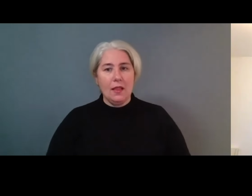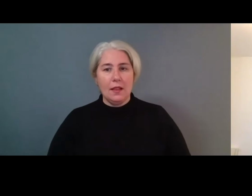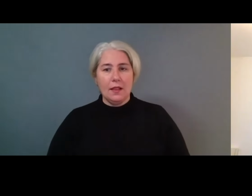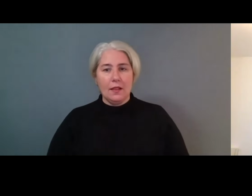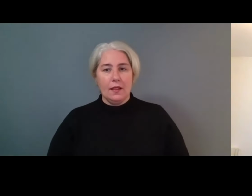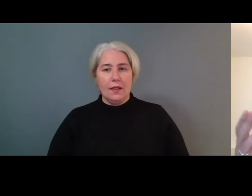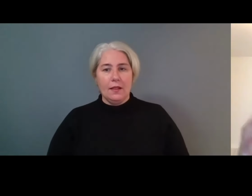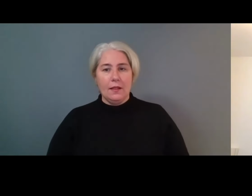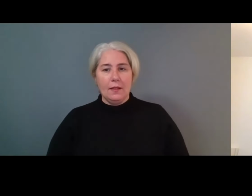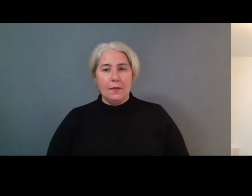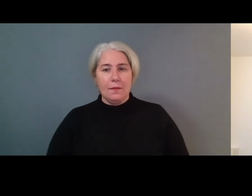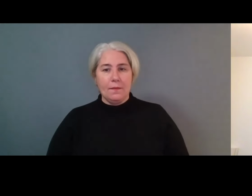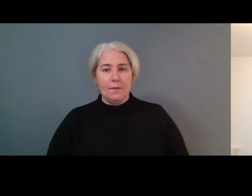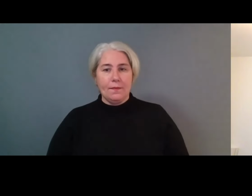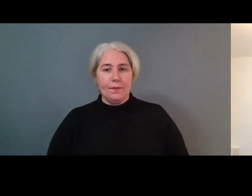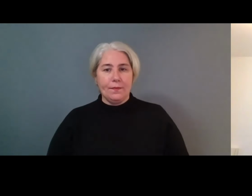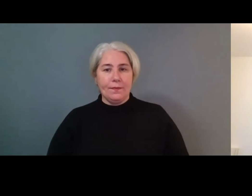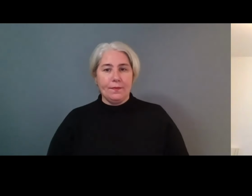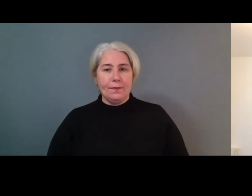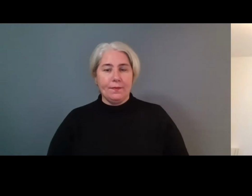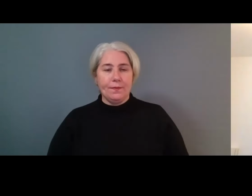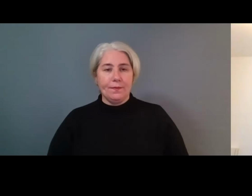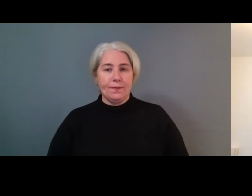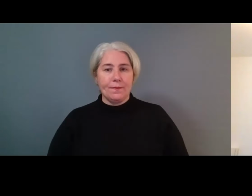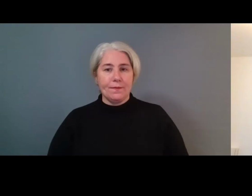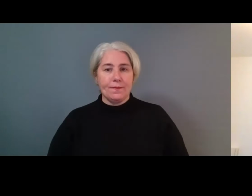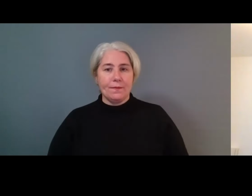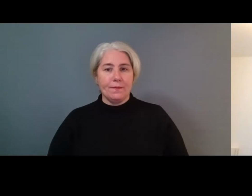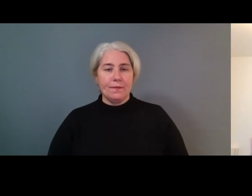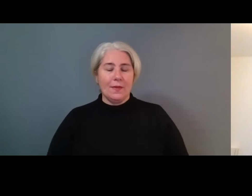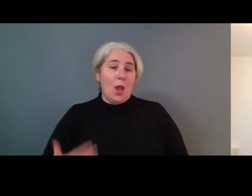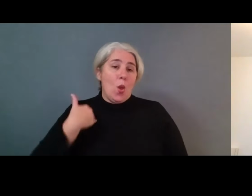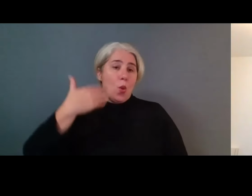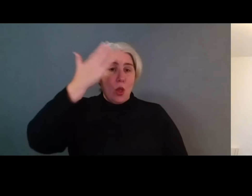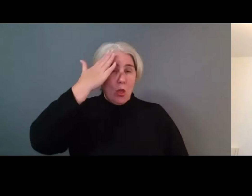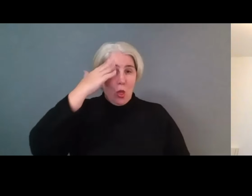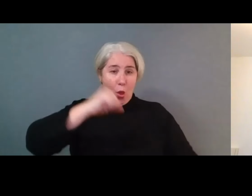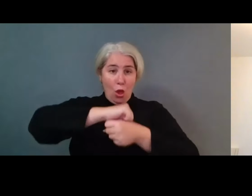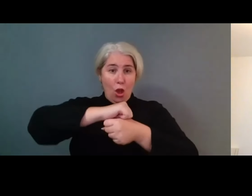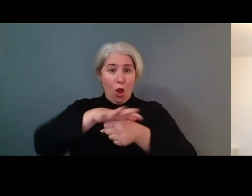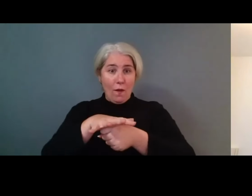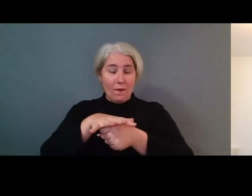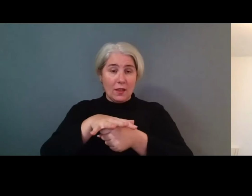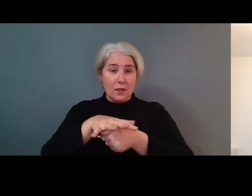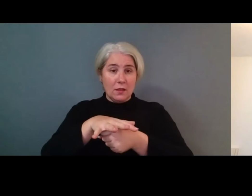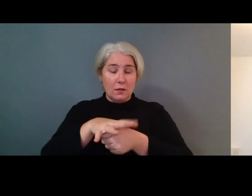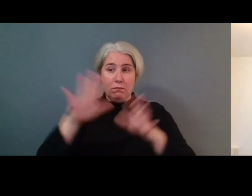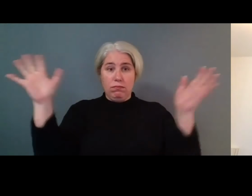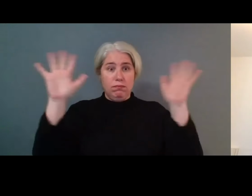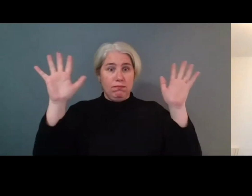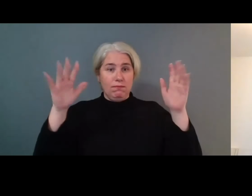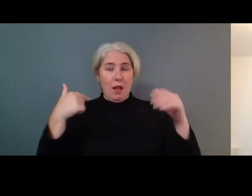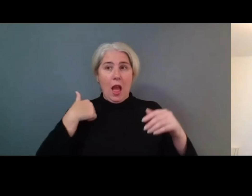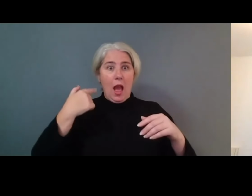advance, such as the situation with the COVID pandemic and the consultations that took place